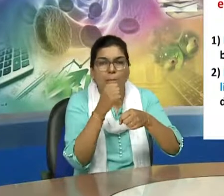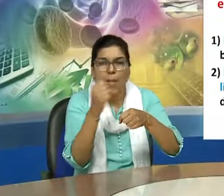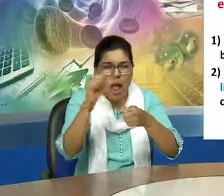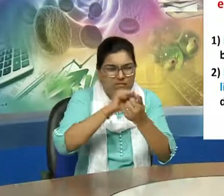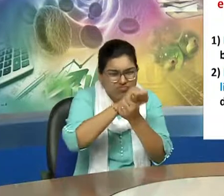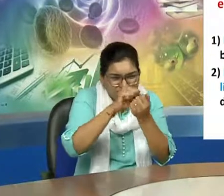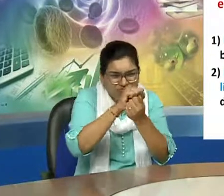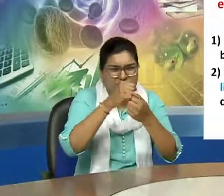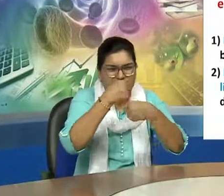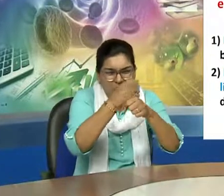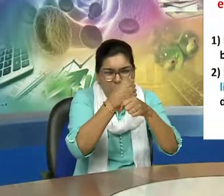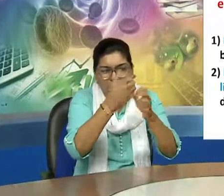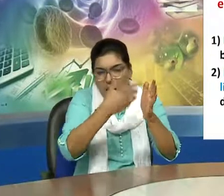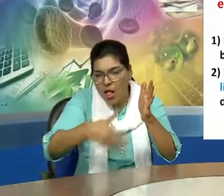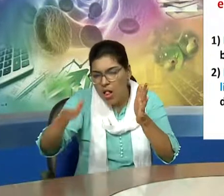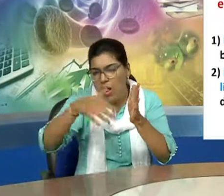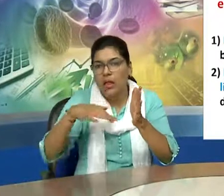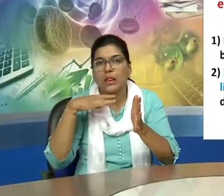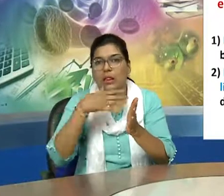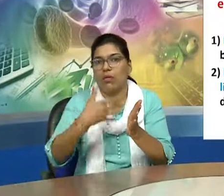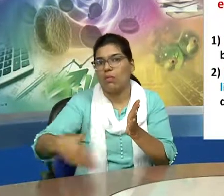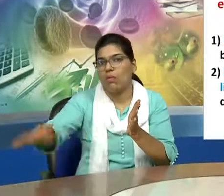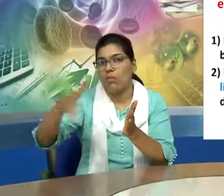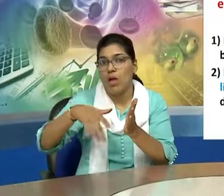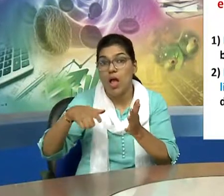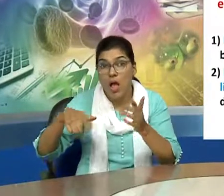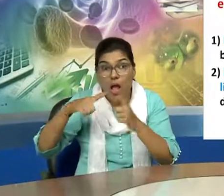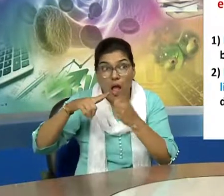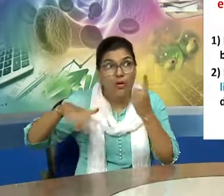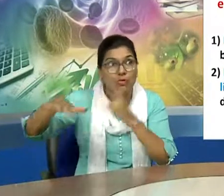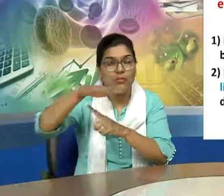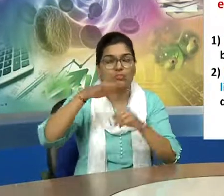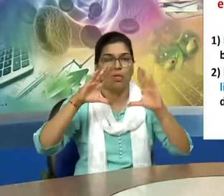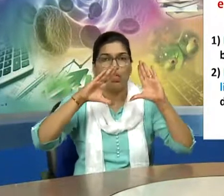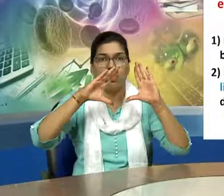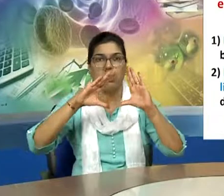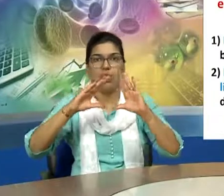pollutants are not good for our health, they are harmful,